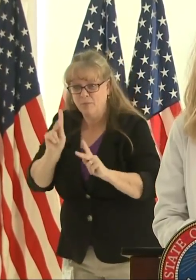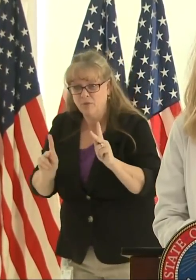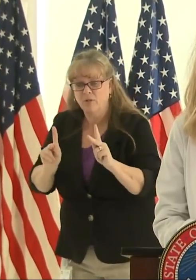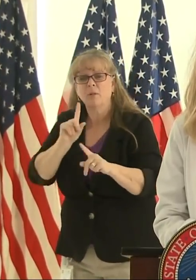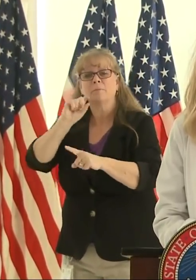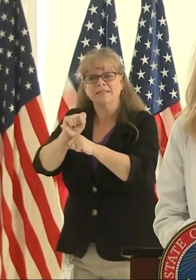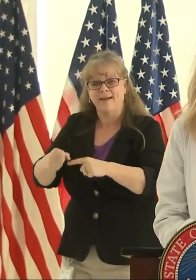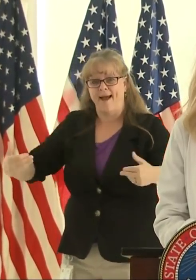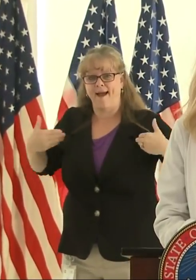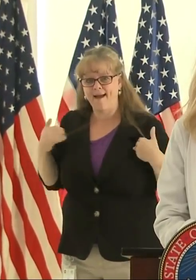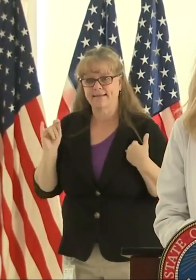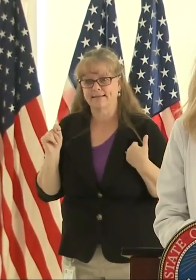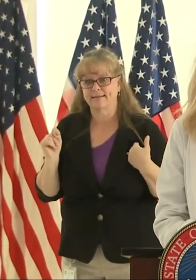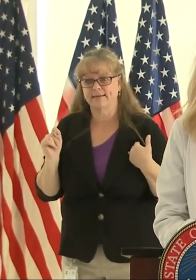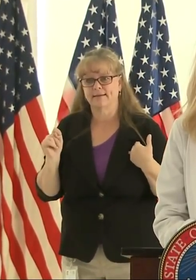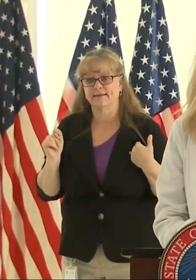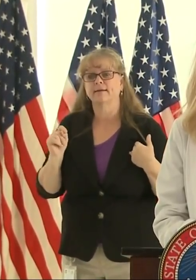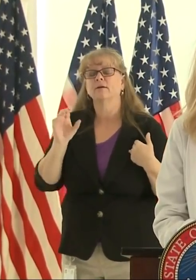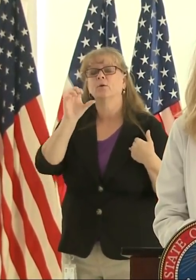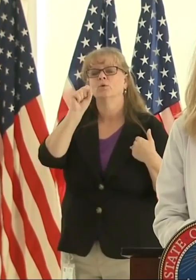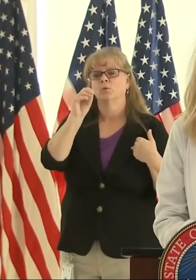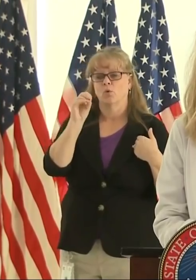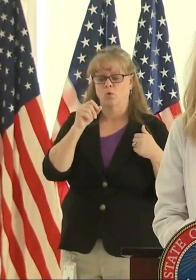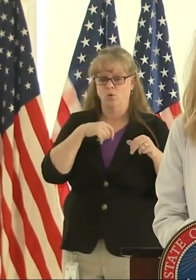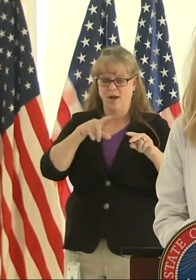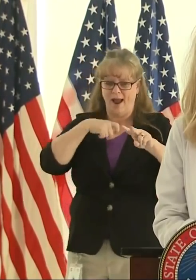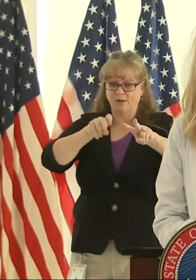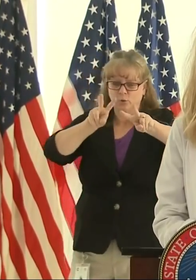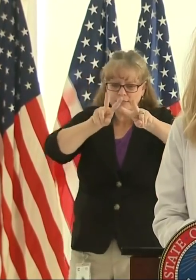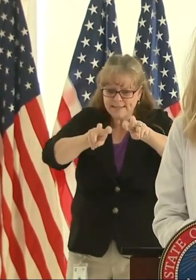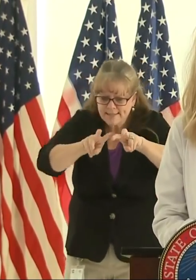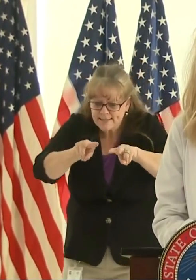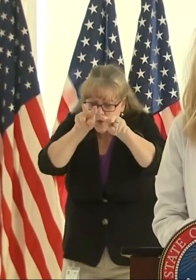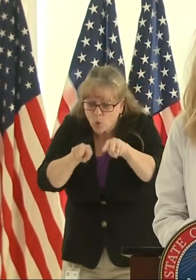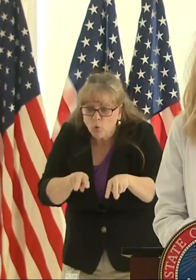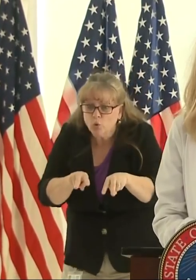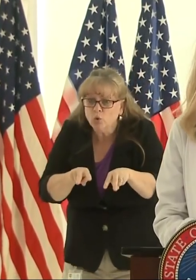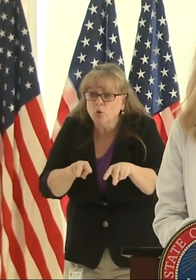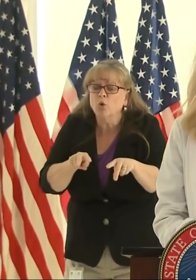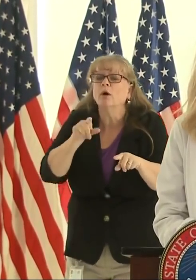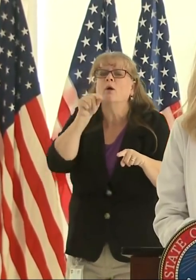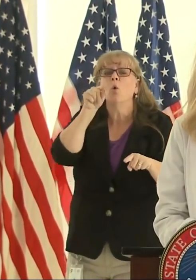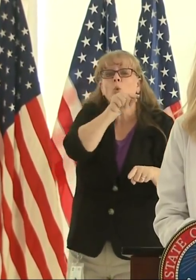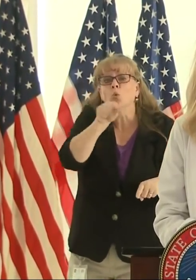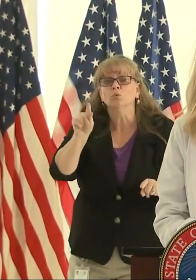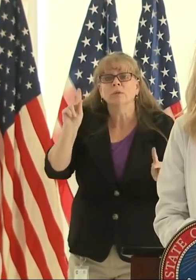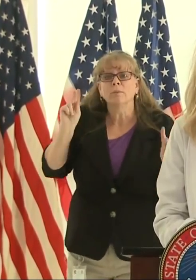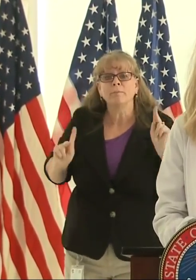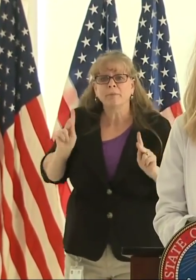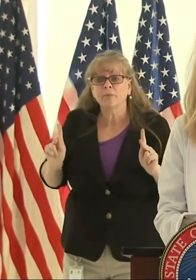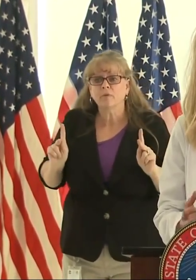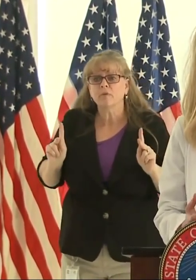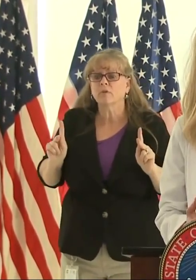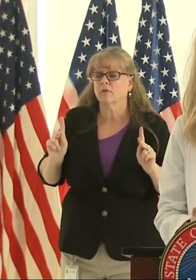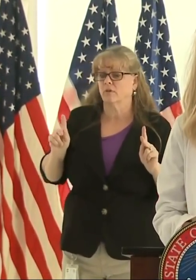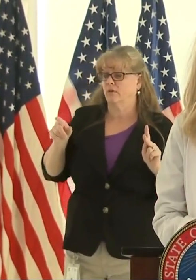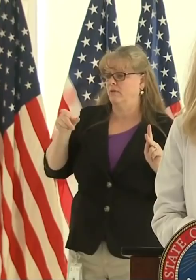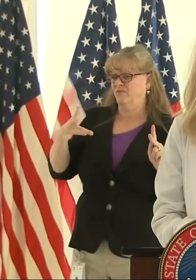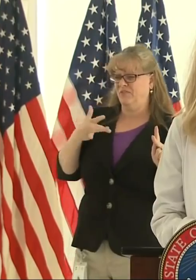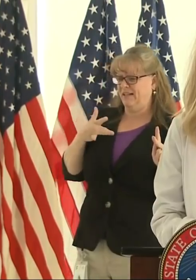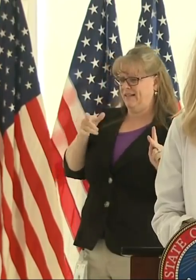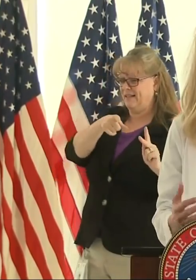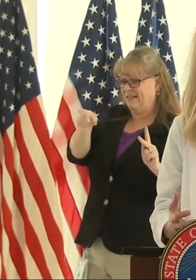we are doing, as well as our understanding of rates of asymptomatic transmission, as well as symptomatic transmission. And so this data